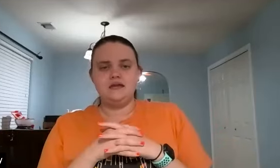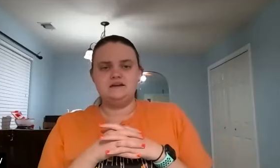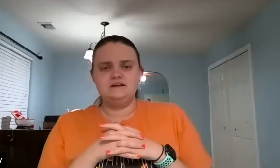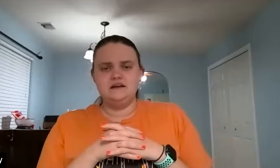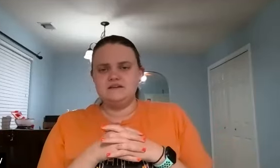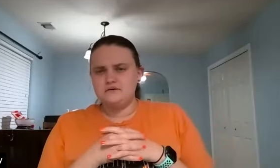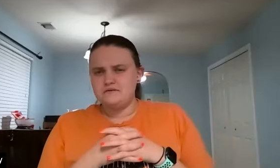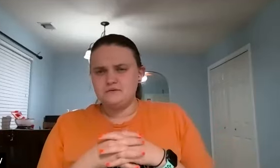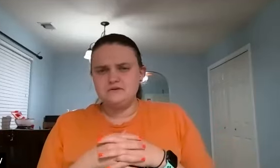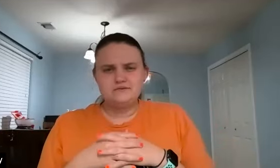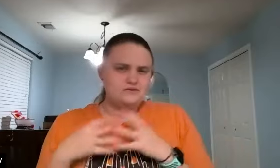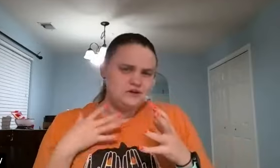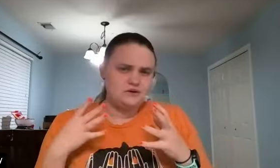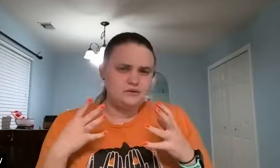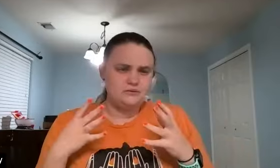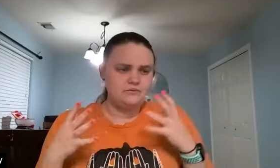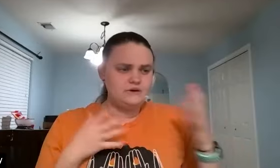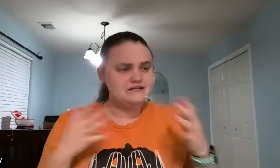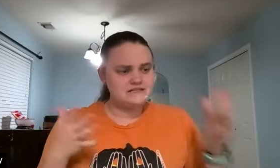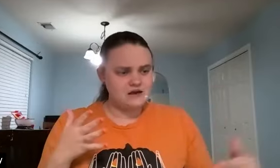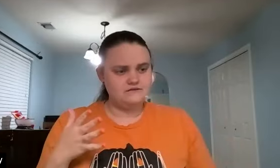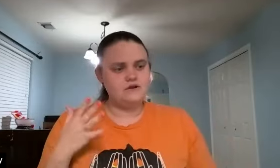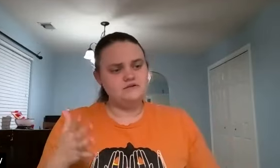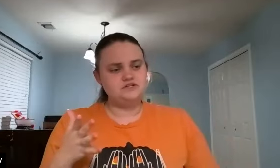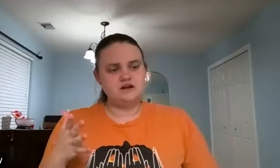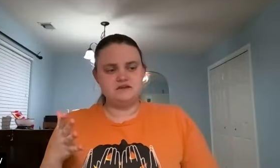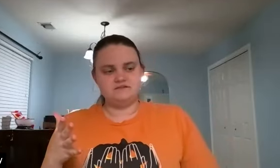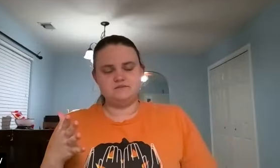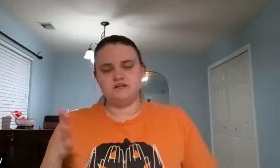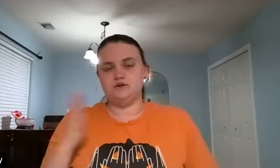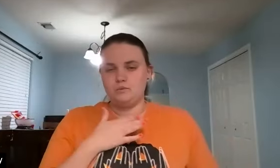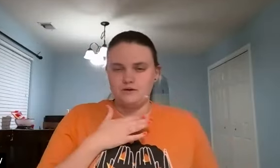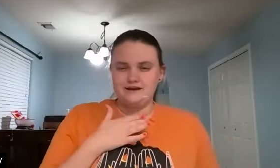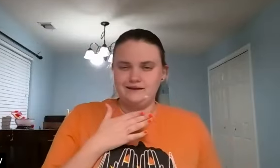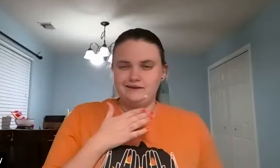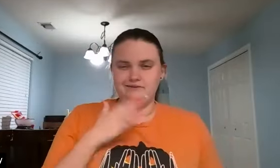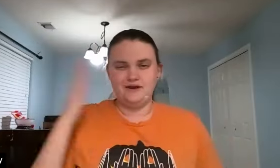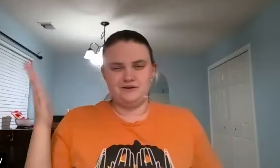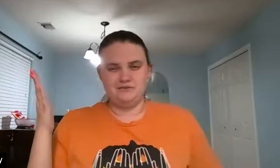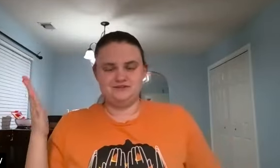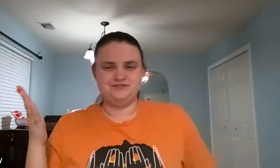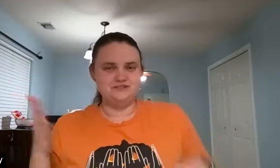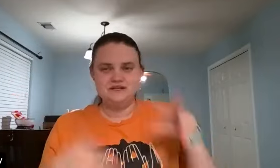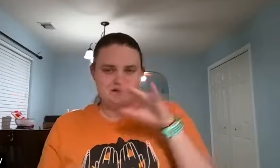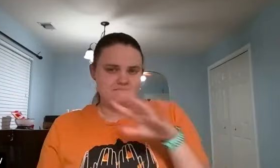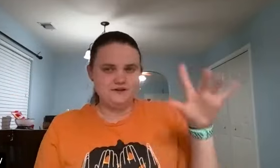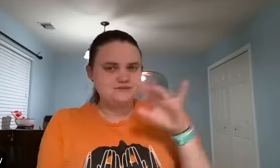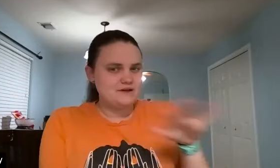And if you ever were, when in doubt, if you're ever trying to think of something and you're worried you're not going to be understood, finger spelling